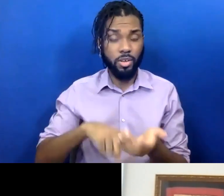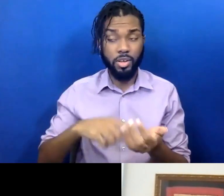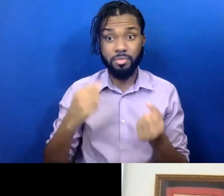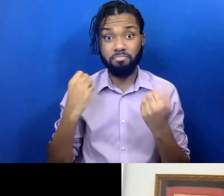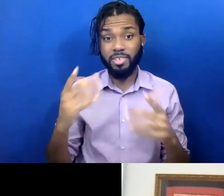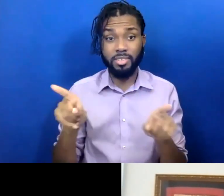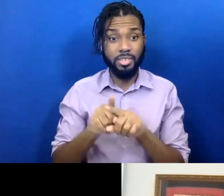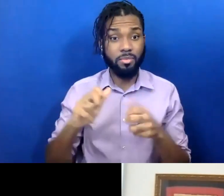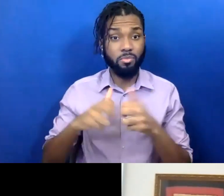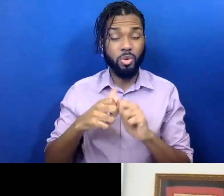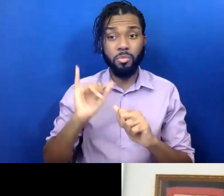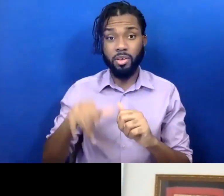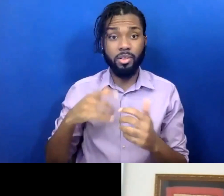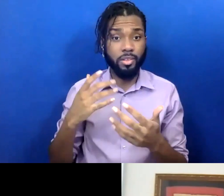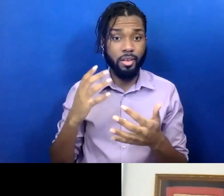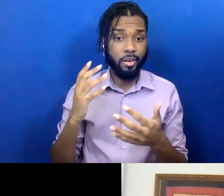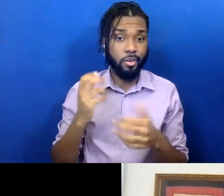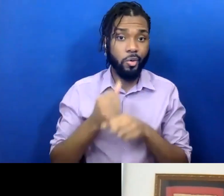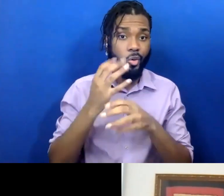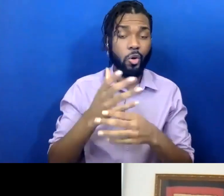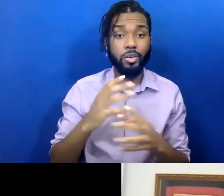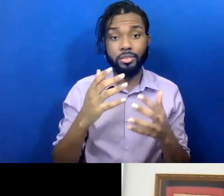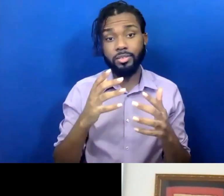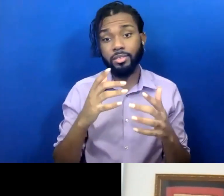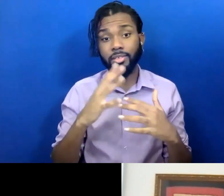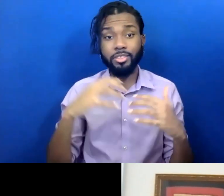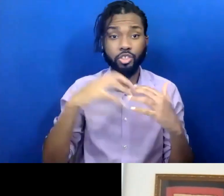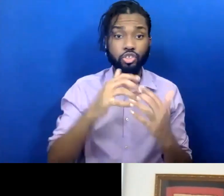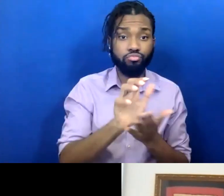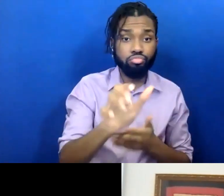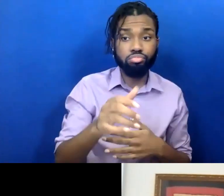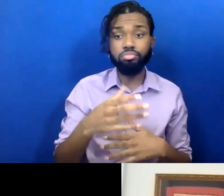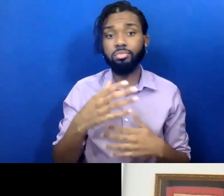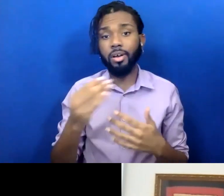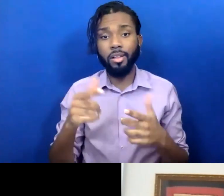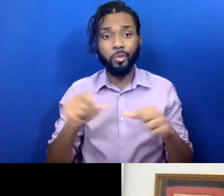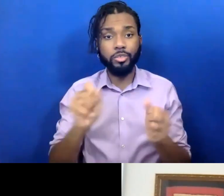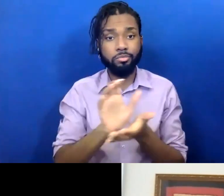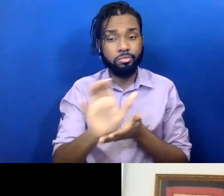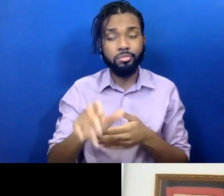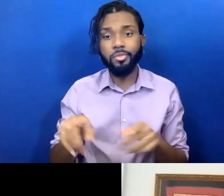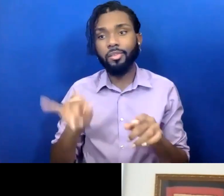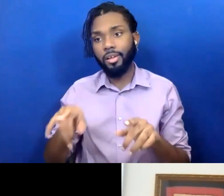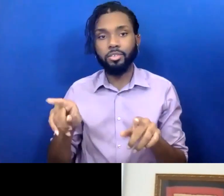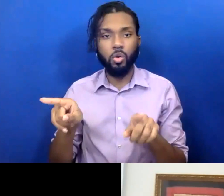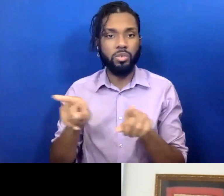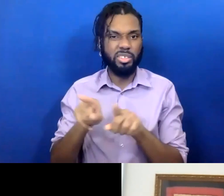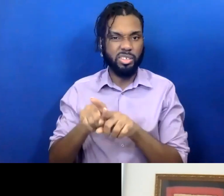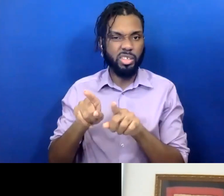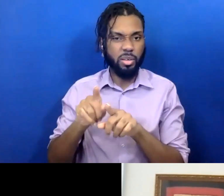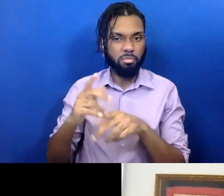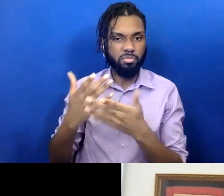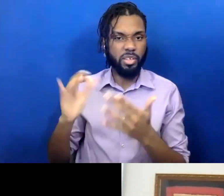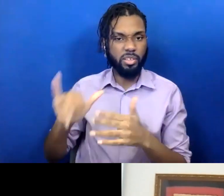that lead to Indigenous exclusion in linguistics, are also promoting sort of those sorts of problems,